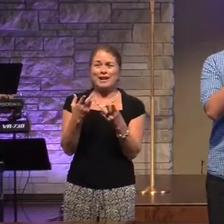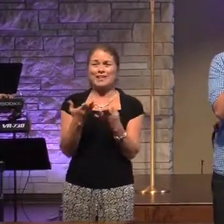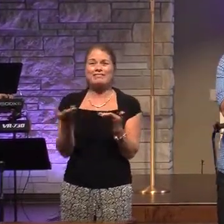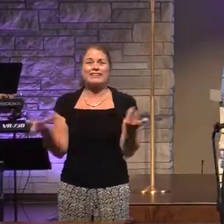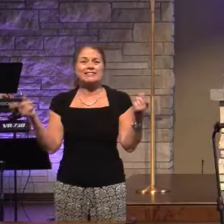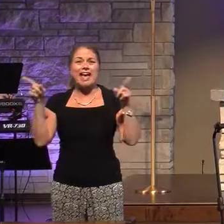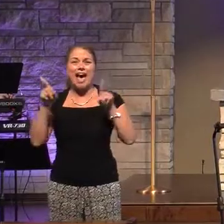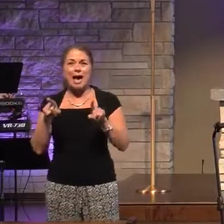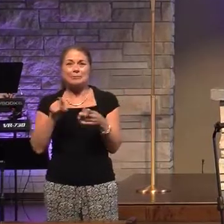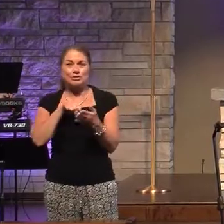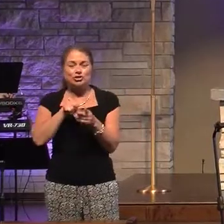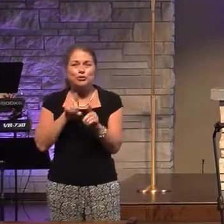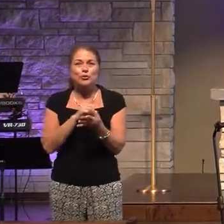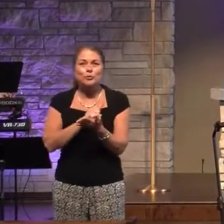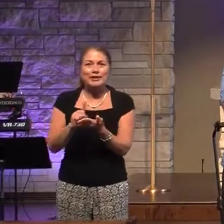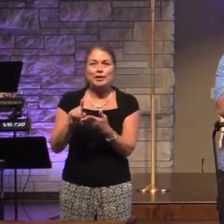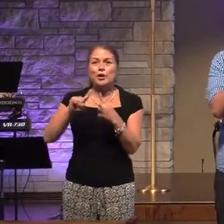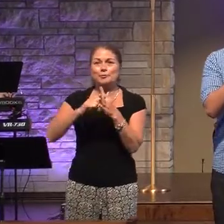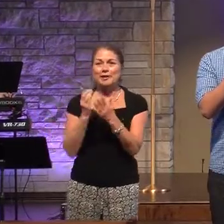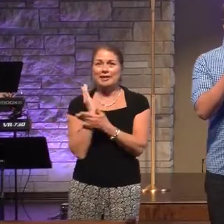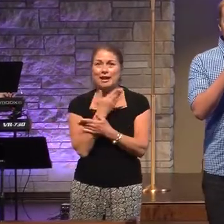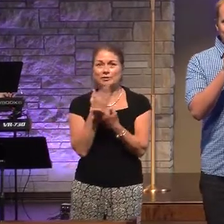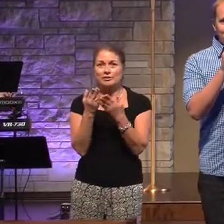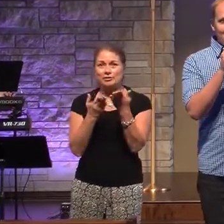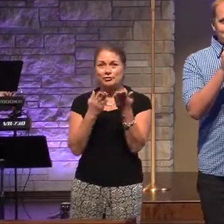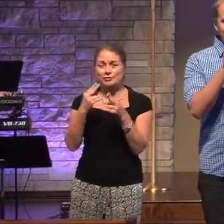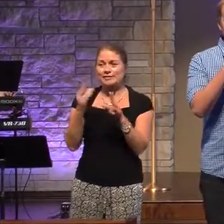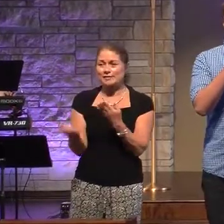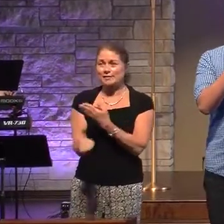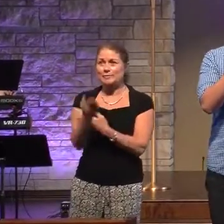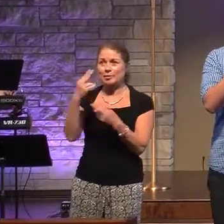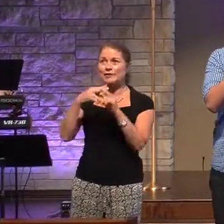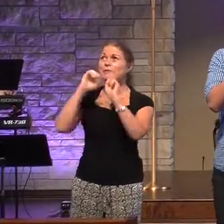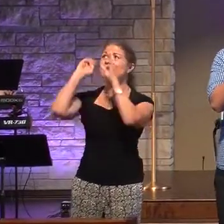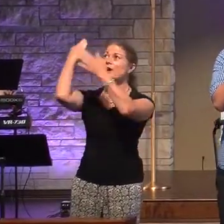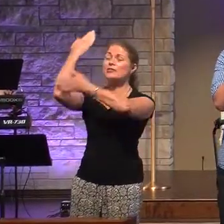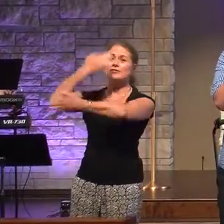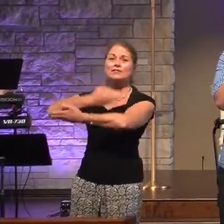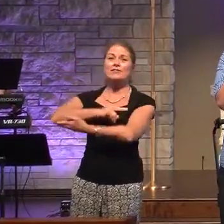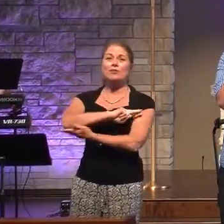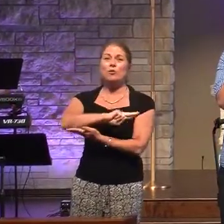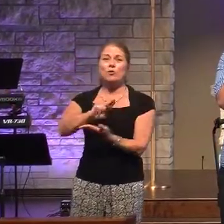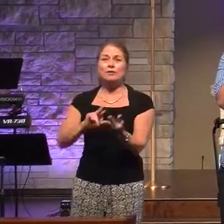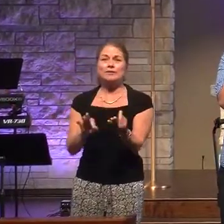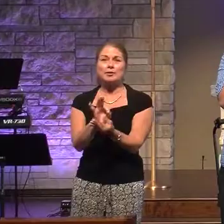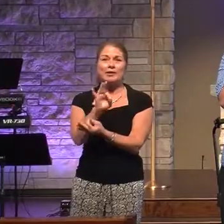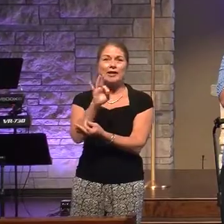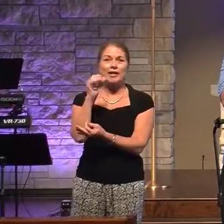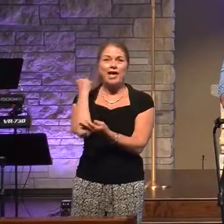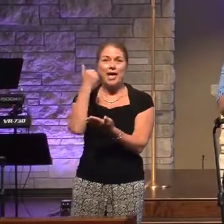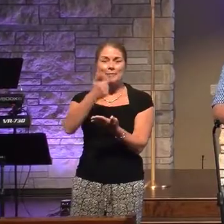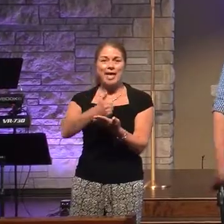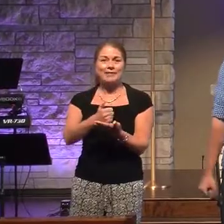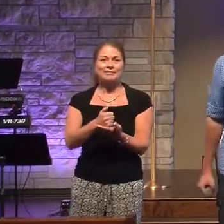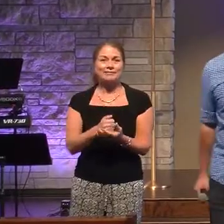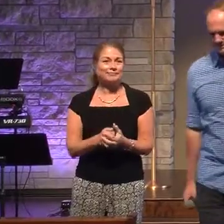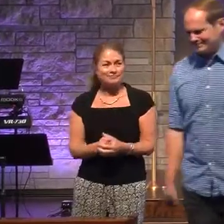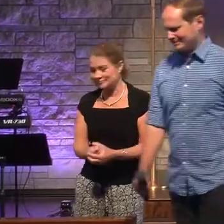said, let us go ahead and begin our service this morning in the name of the Father, and of the Son, and of the Holy Spirit. Amen. Amen.